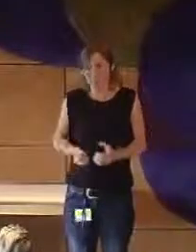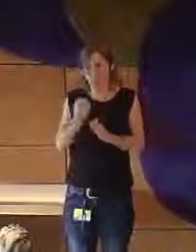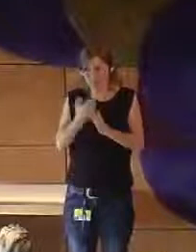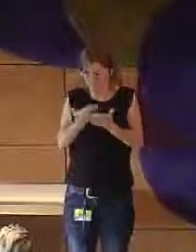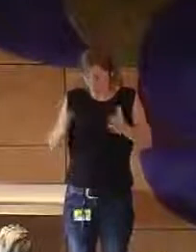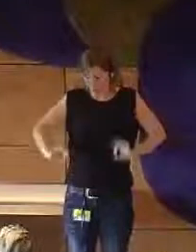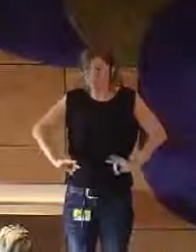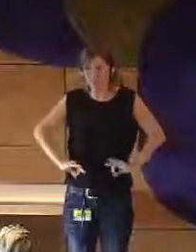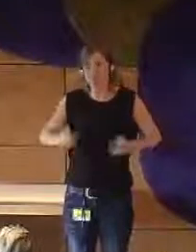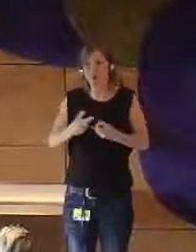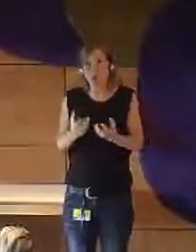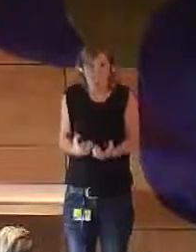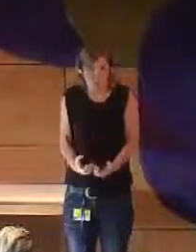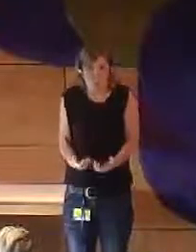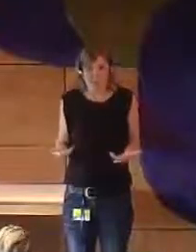addition,